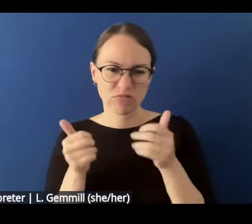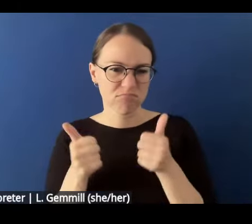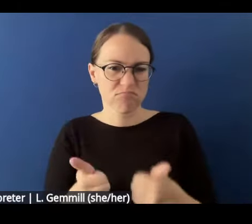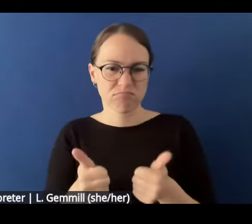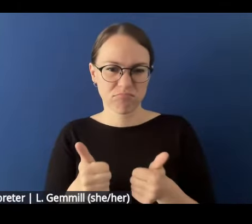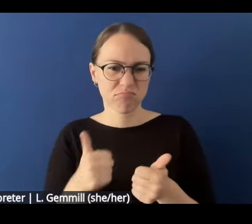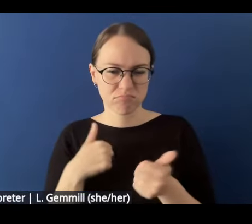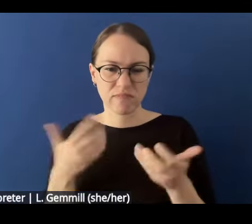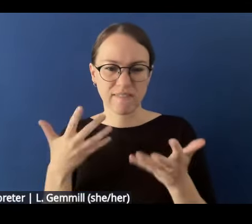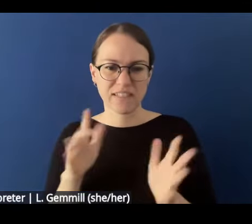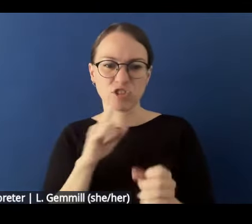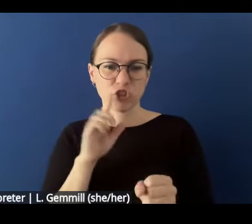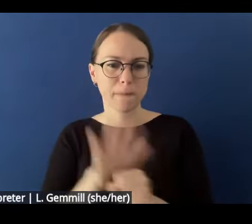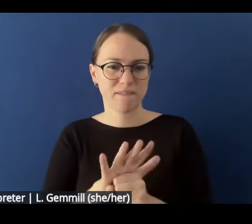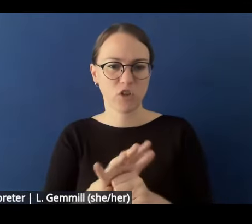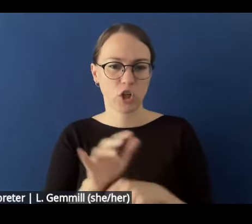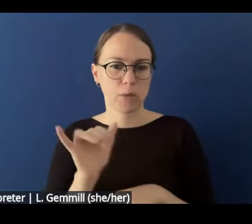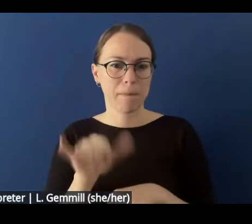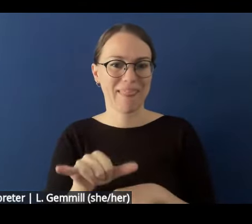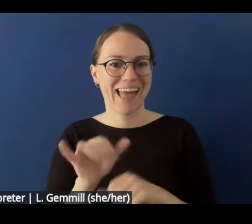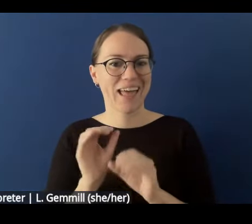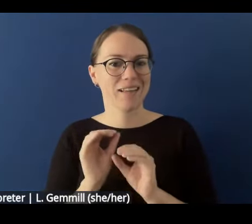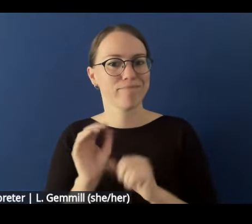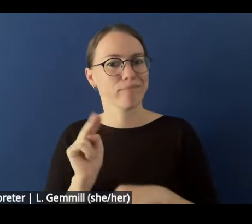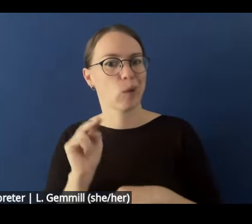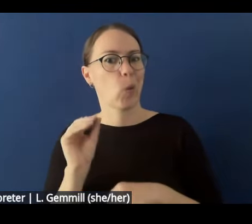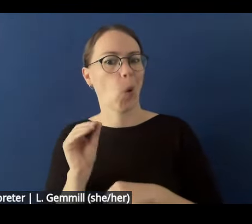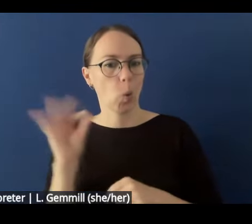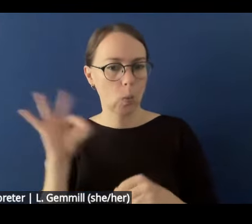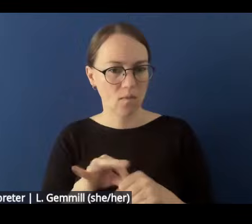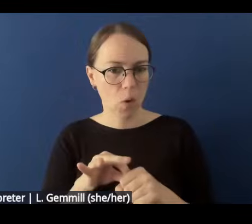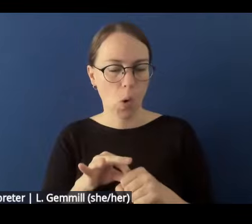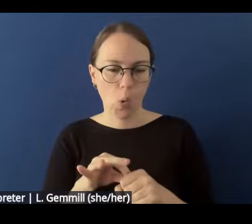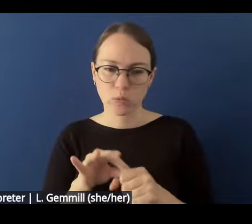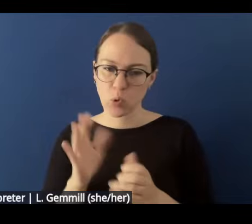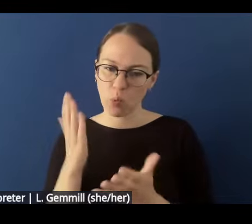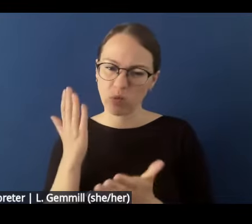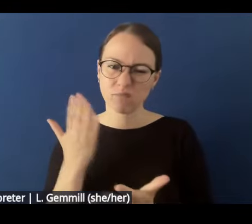the no vote, so looks factual to me.